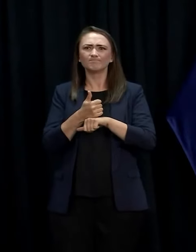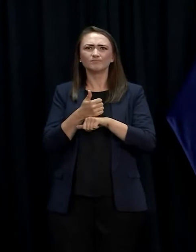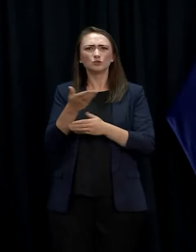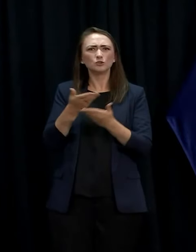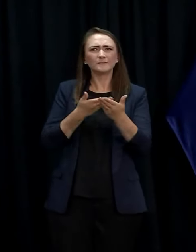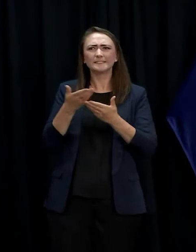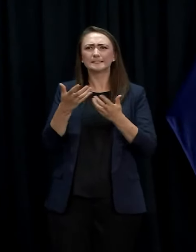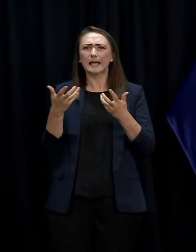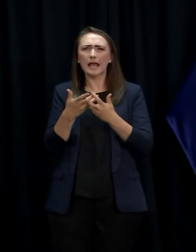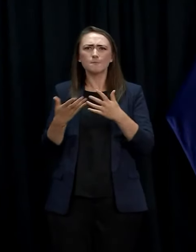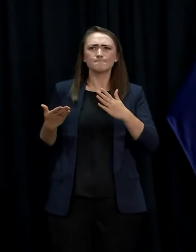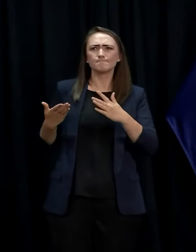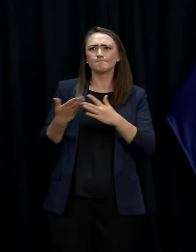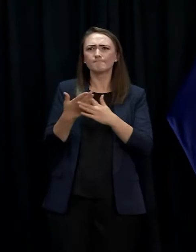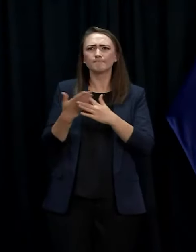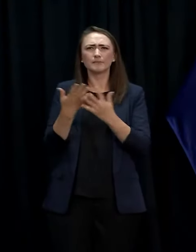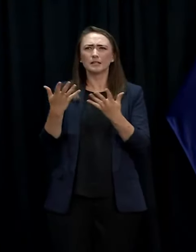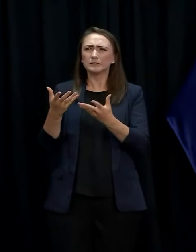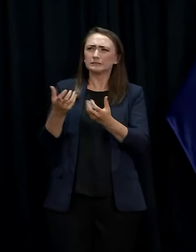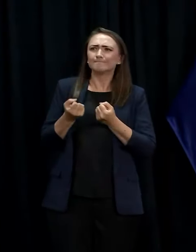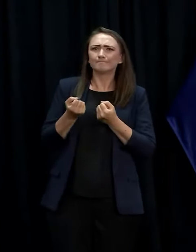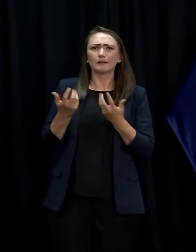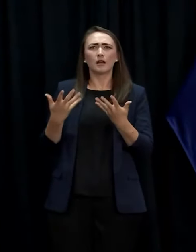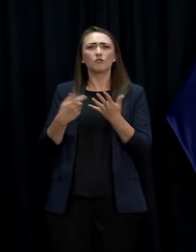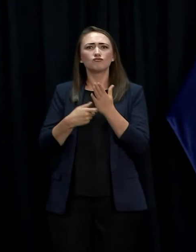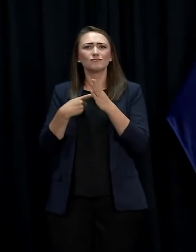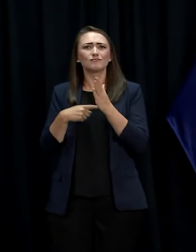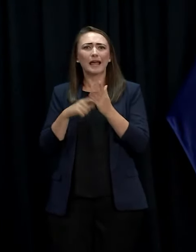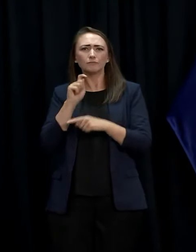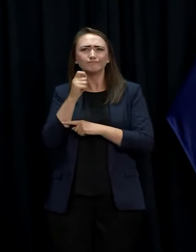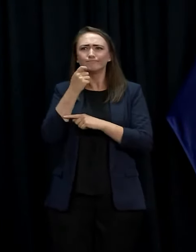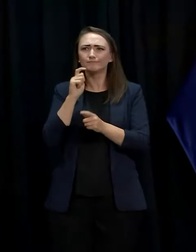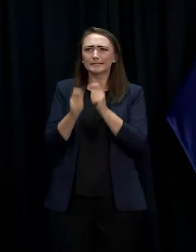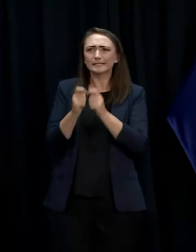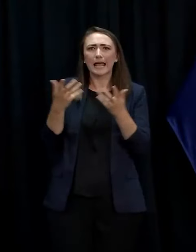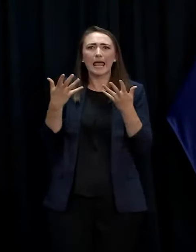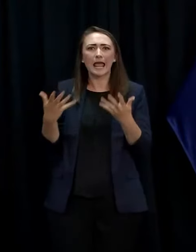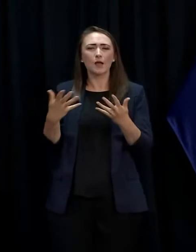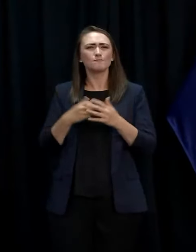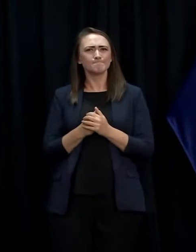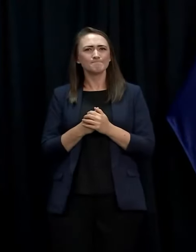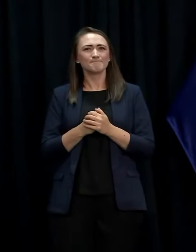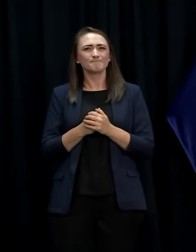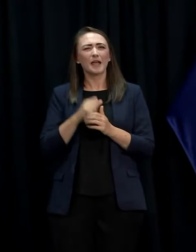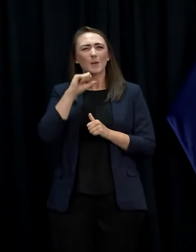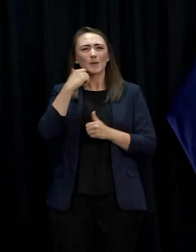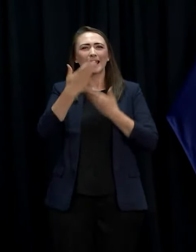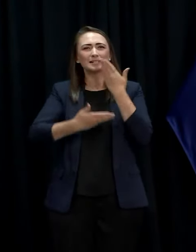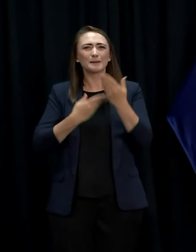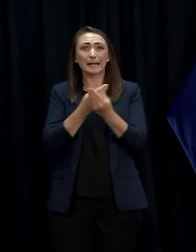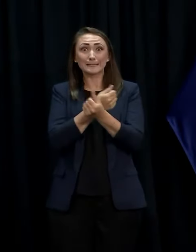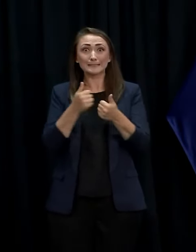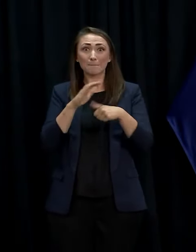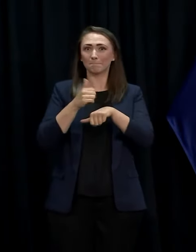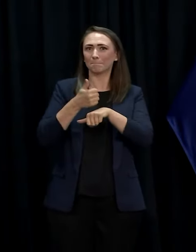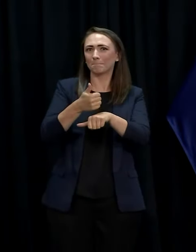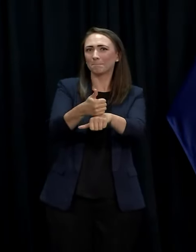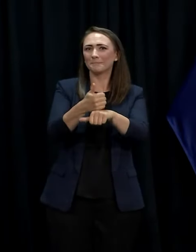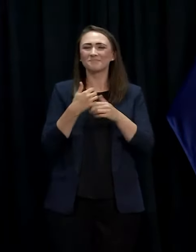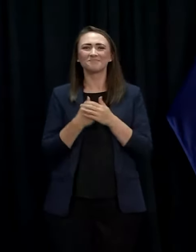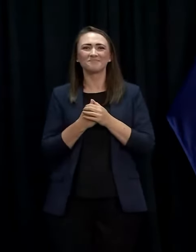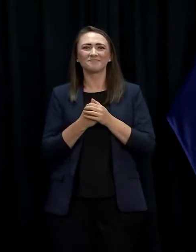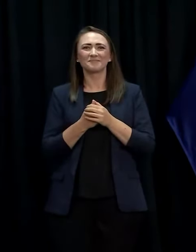directly to your home. So I'll give you some examples of the existing initiatives run by DHBs. My favourite,